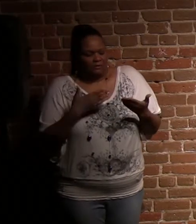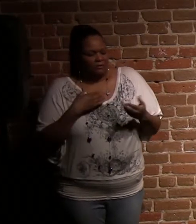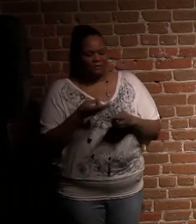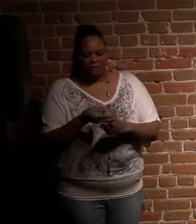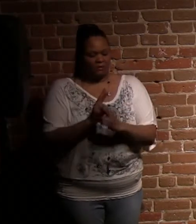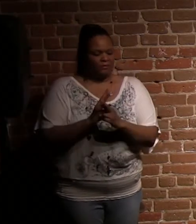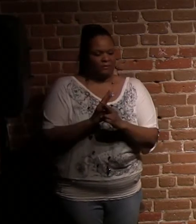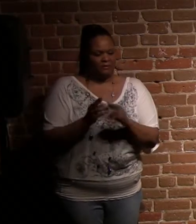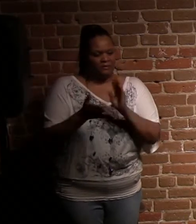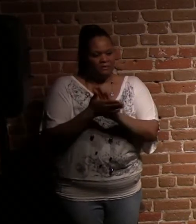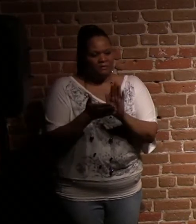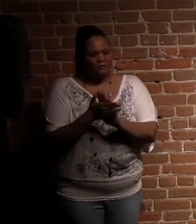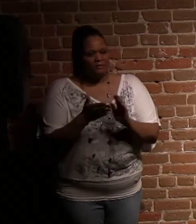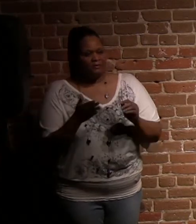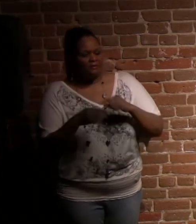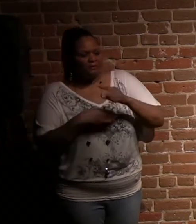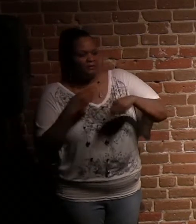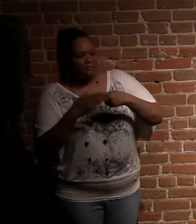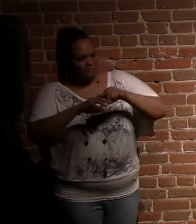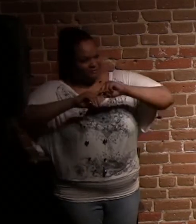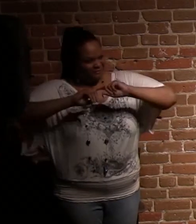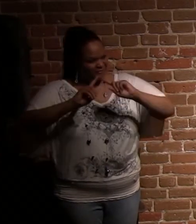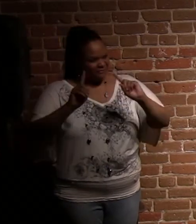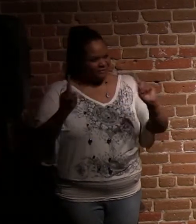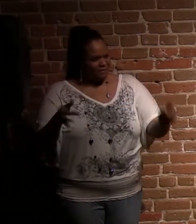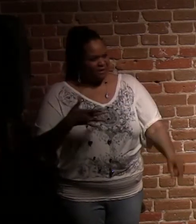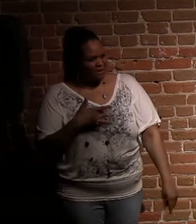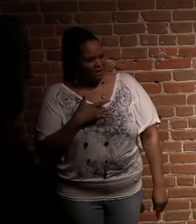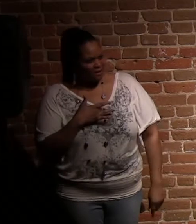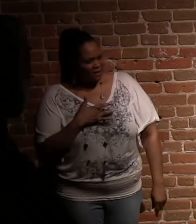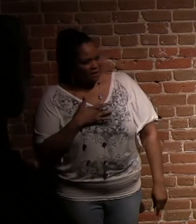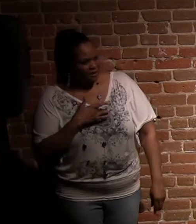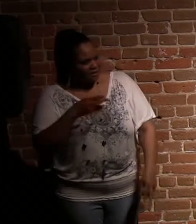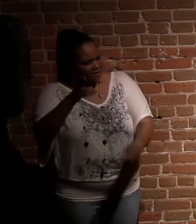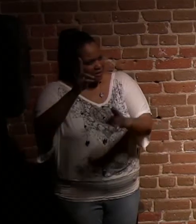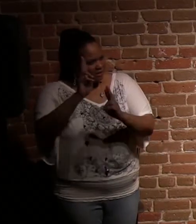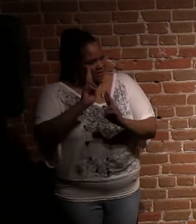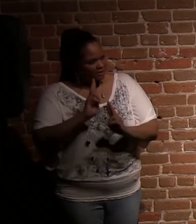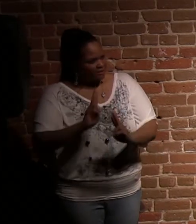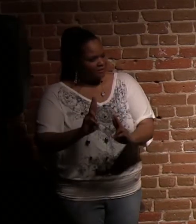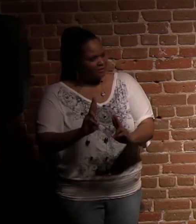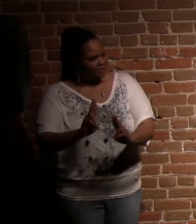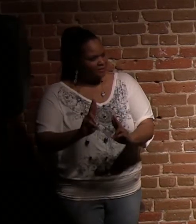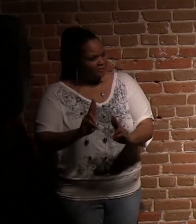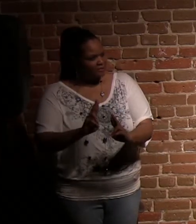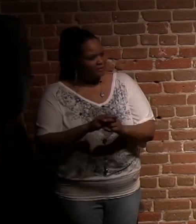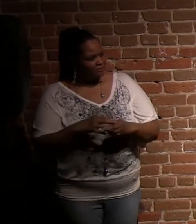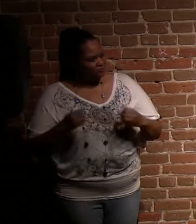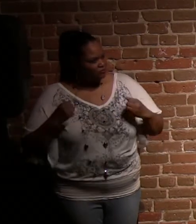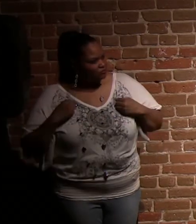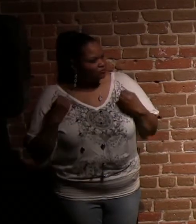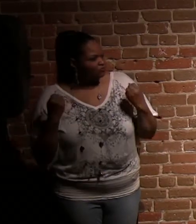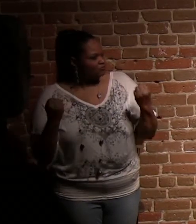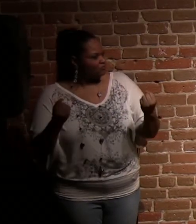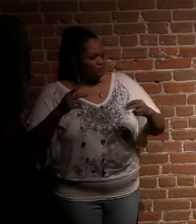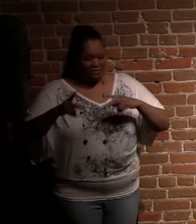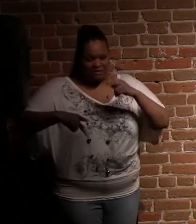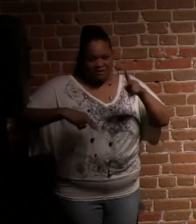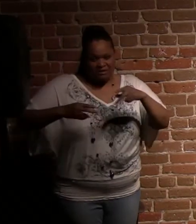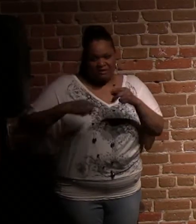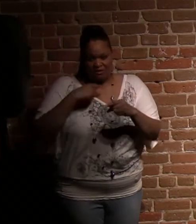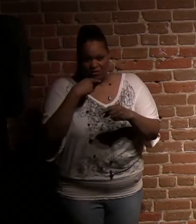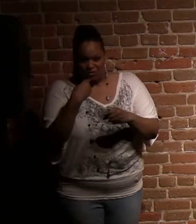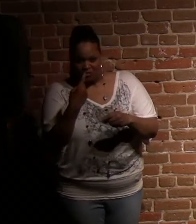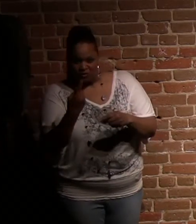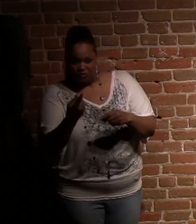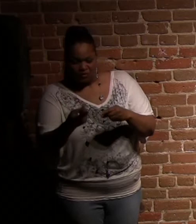about, but the heart and the honesty and the bravery of people telling their